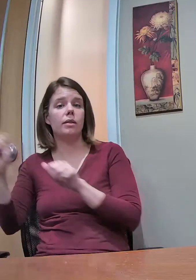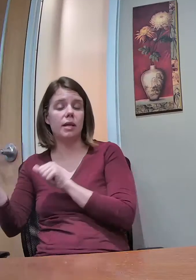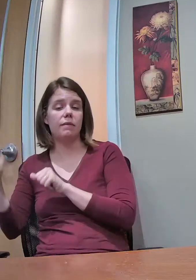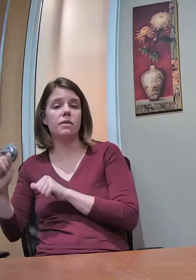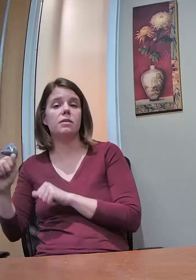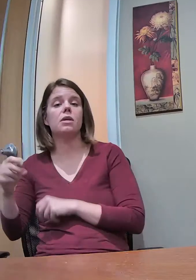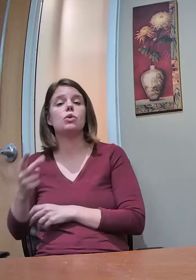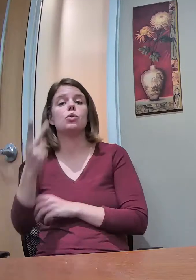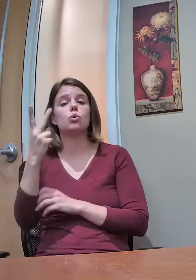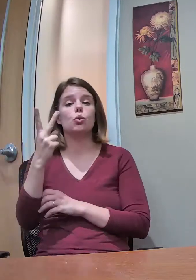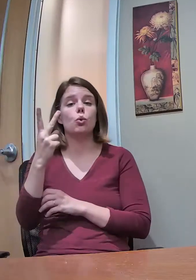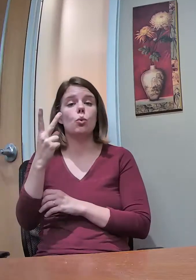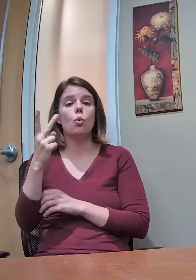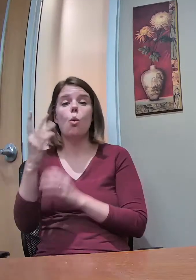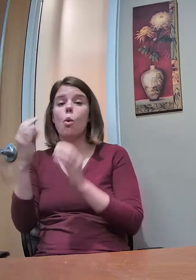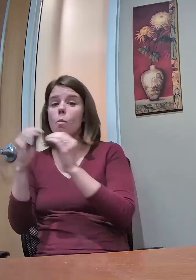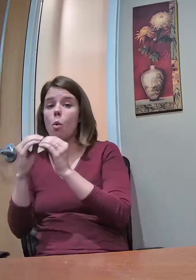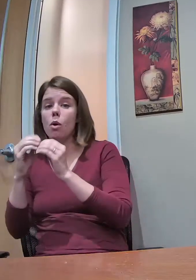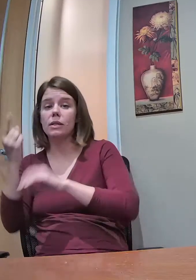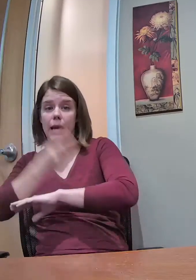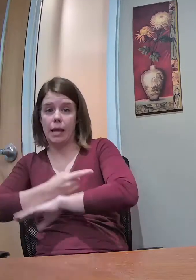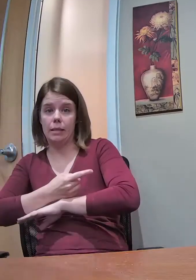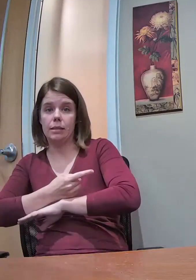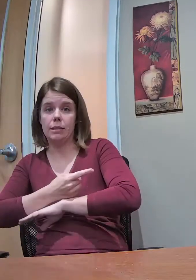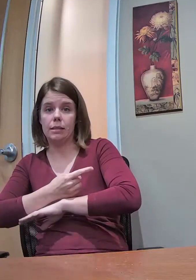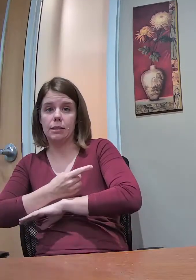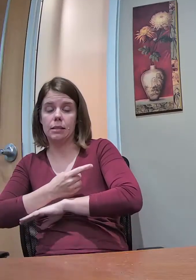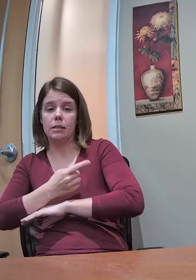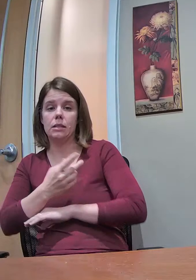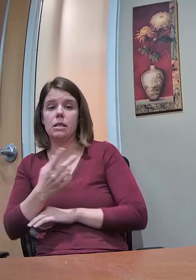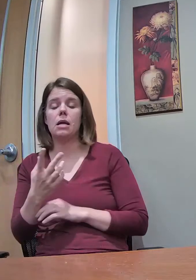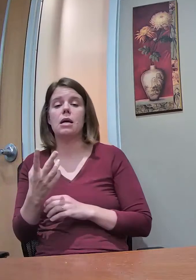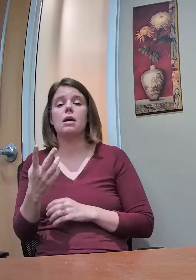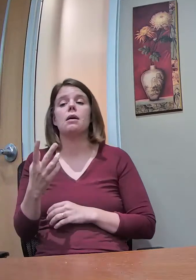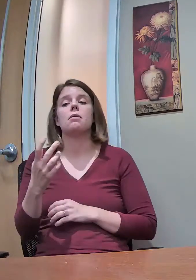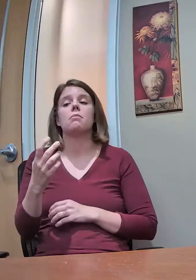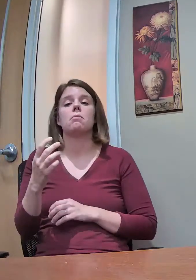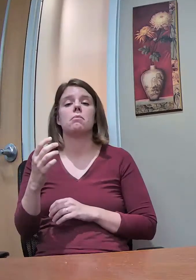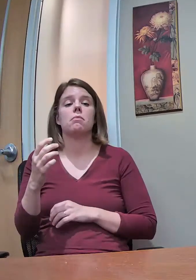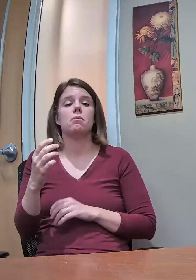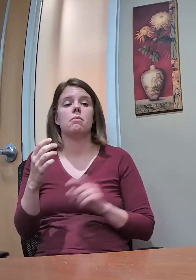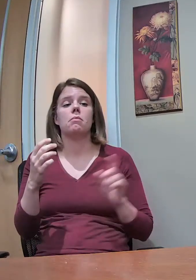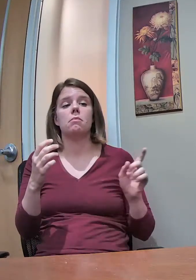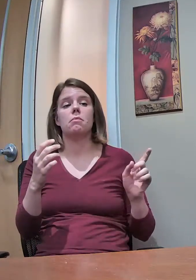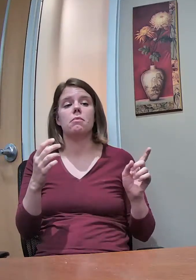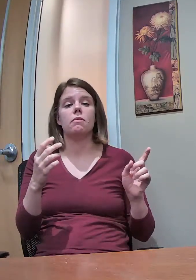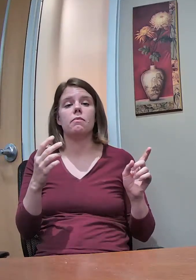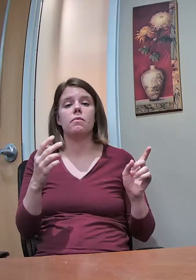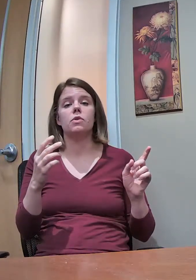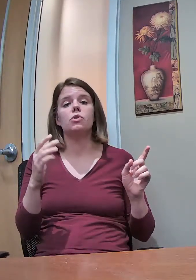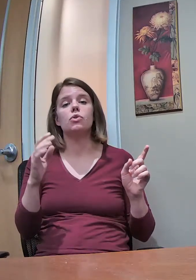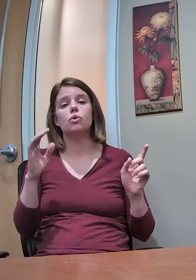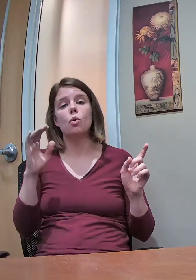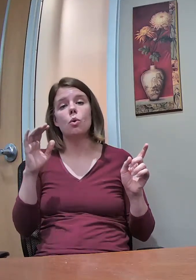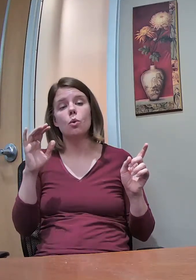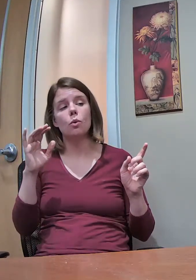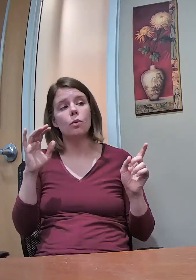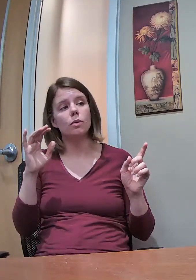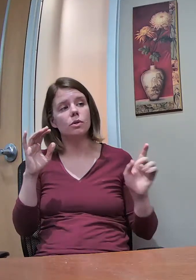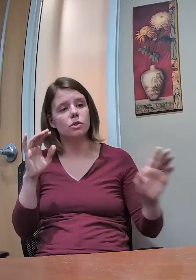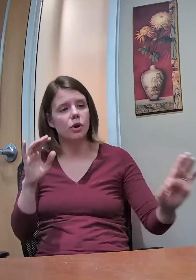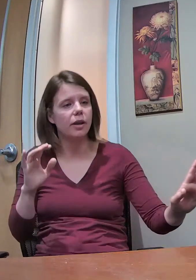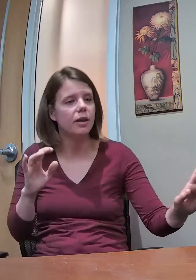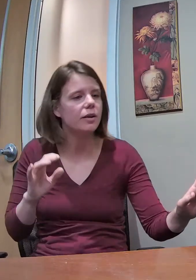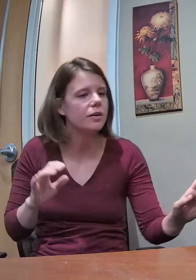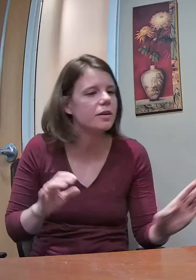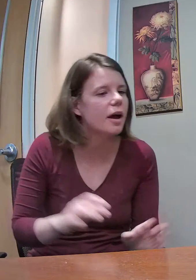1 or more nights for non-medical reasons. Casual absences must not exceed 48 hours.